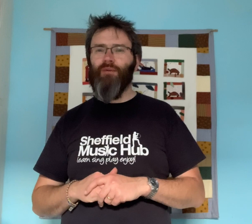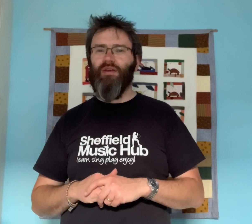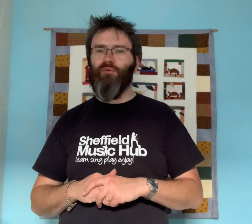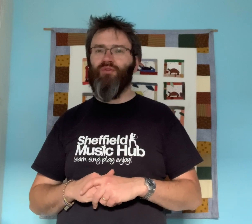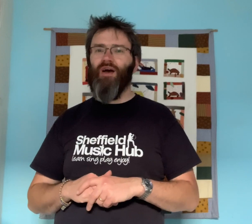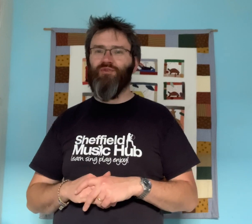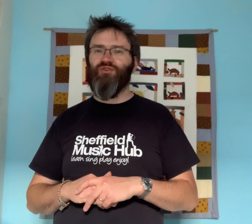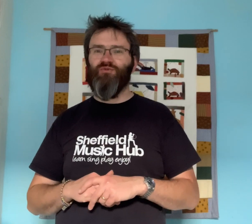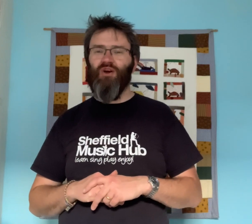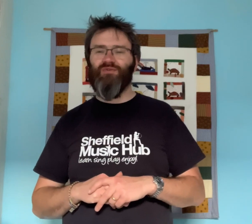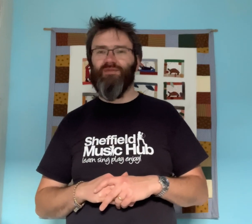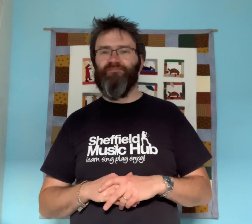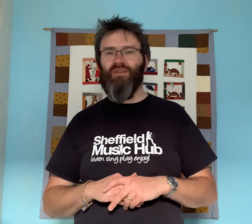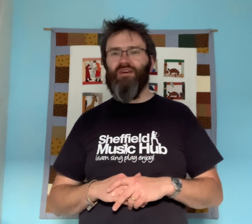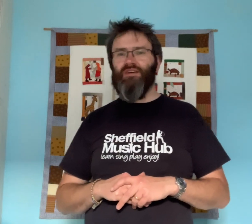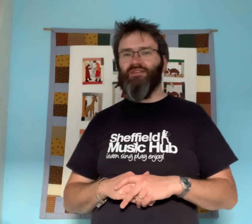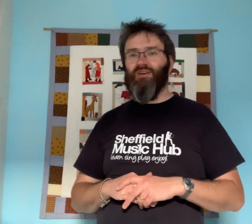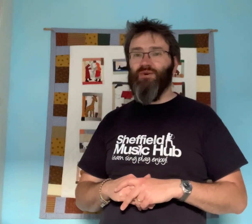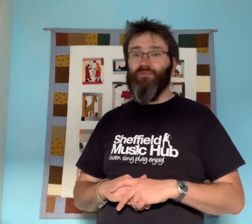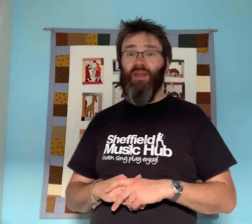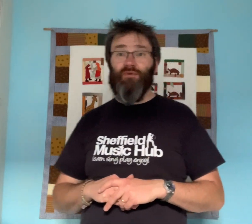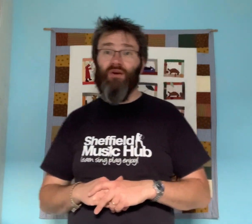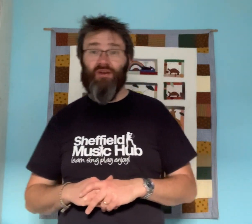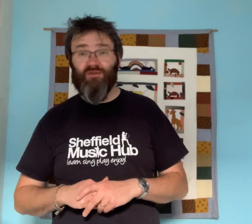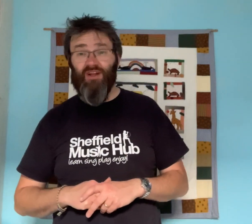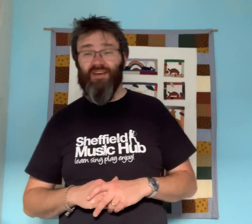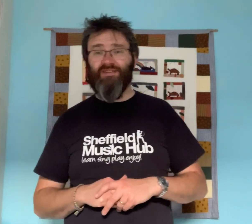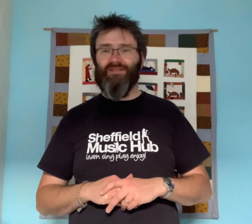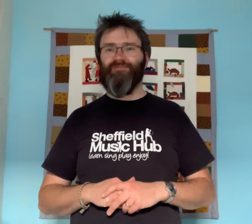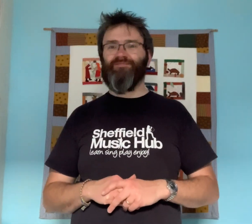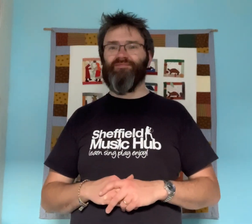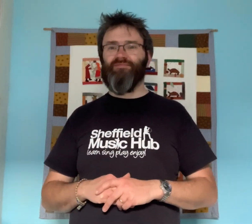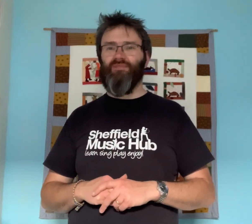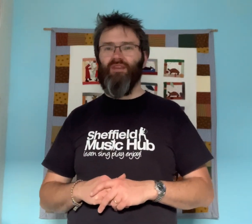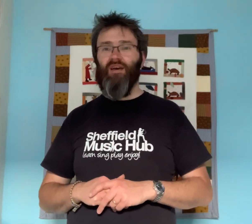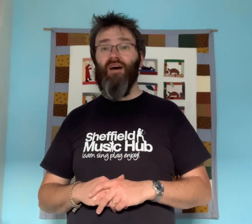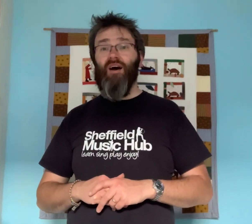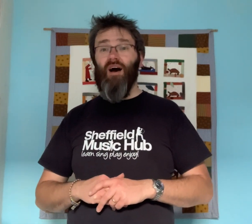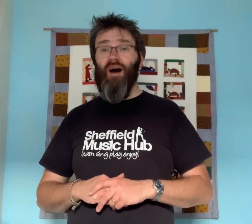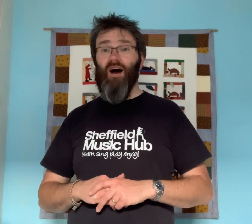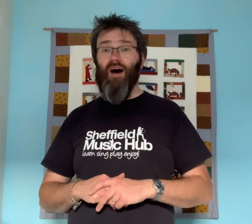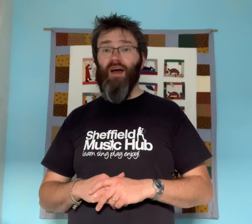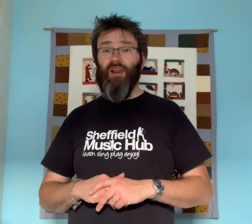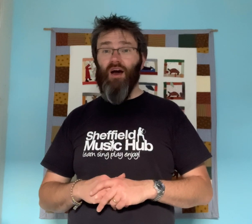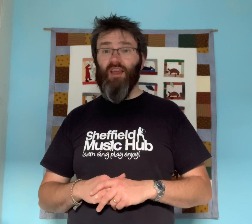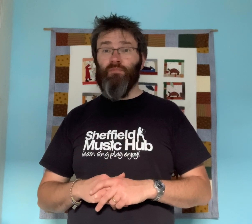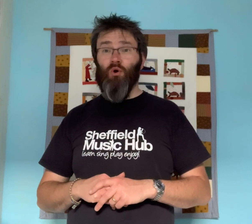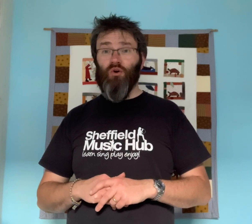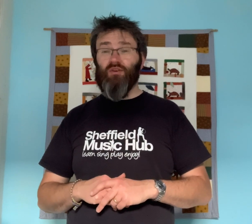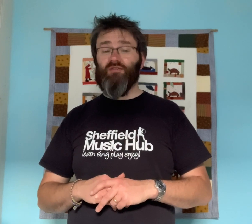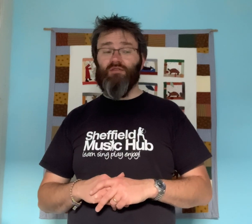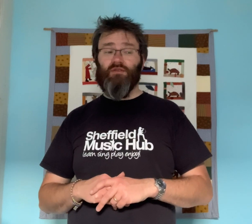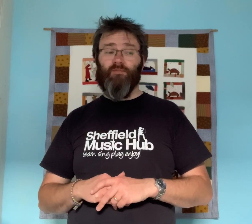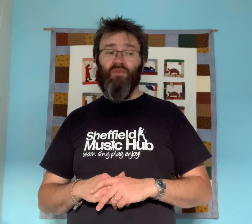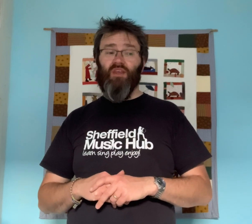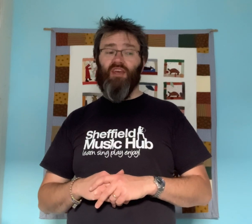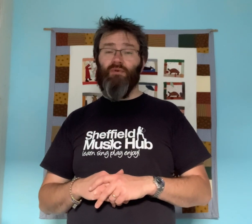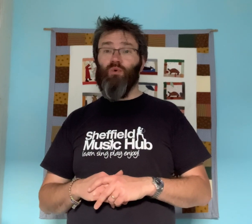happy with how the tune goes. So here we go. It goes like this. I like books. Give me